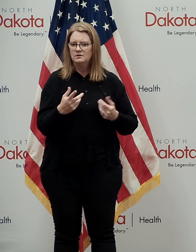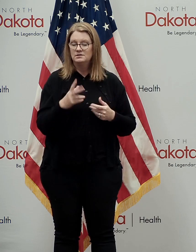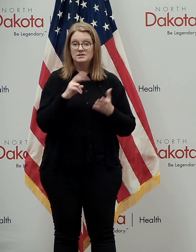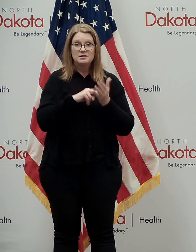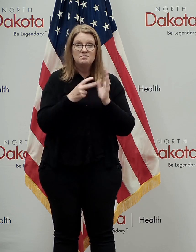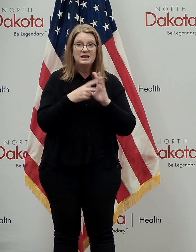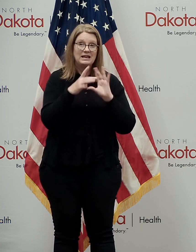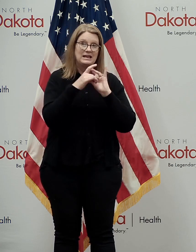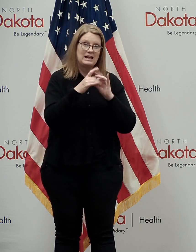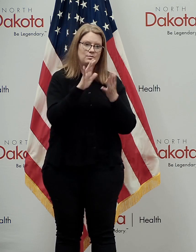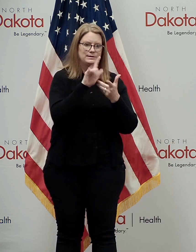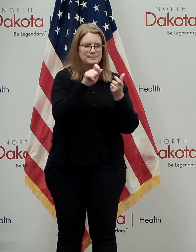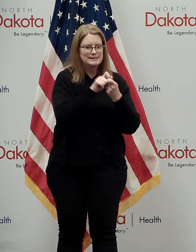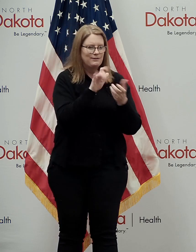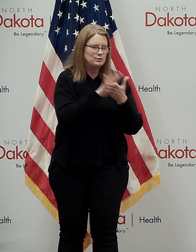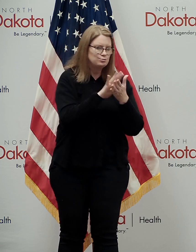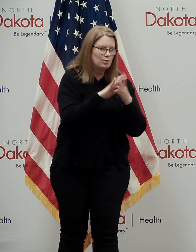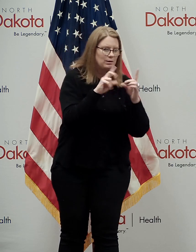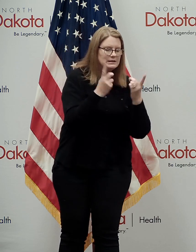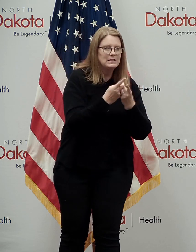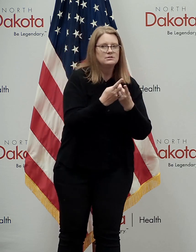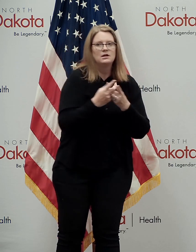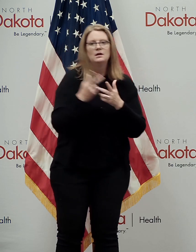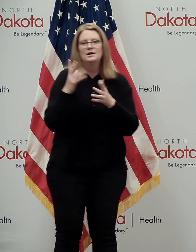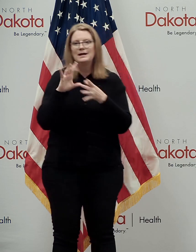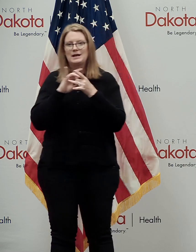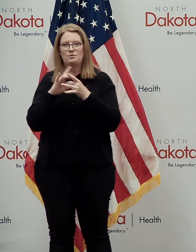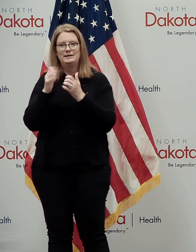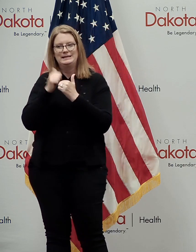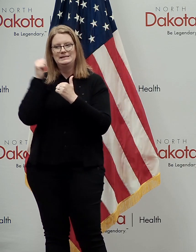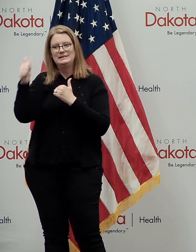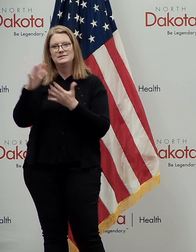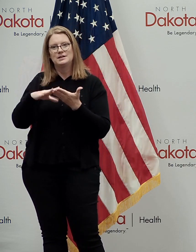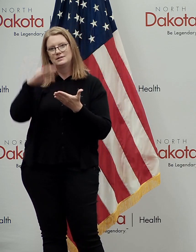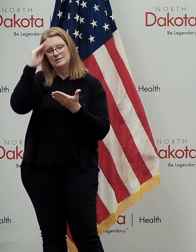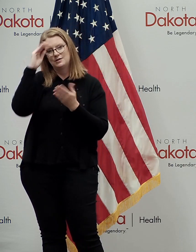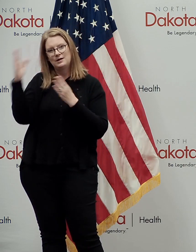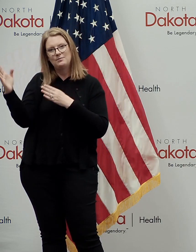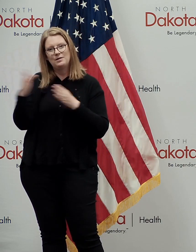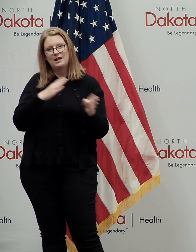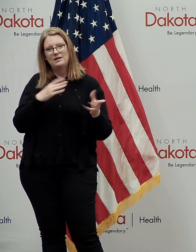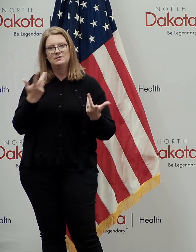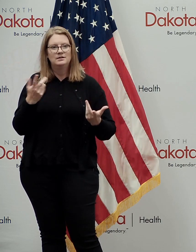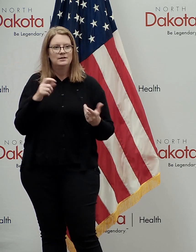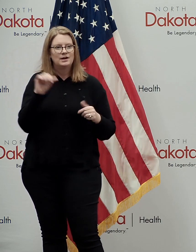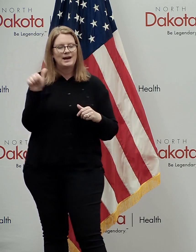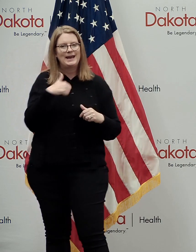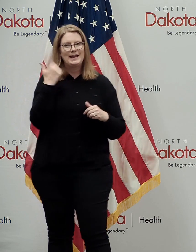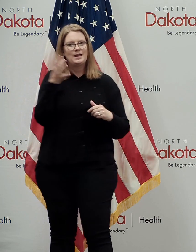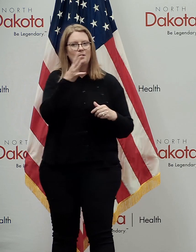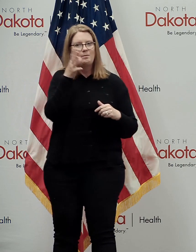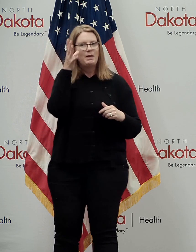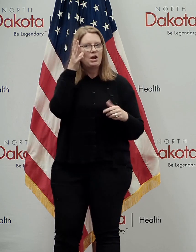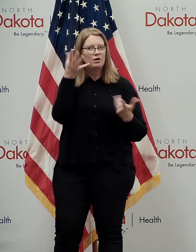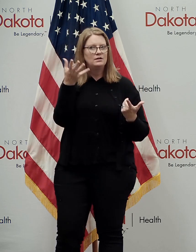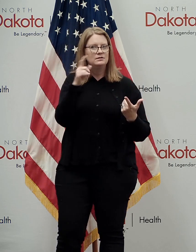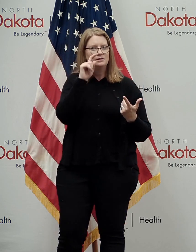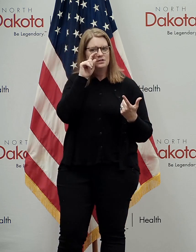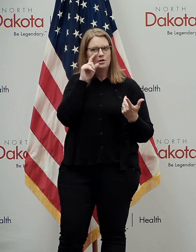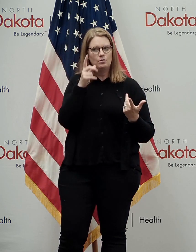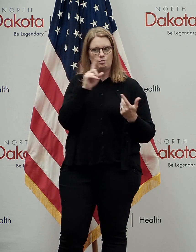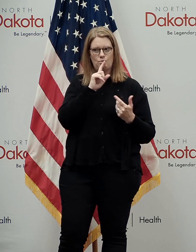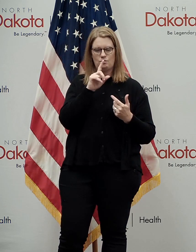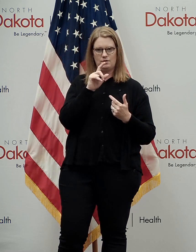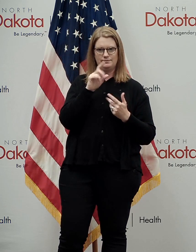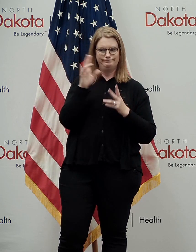connected with a school district, it doesn't need to be connected with a distance learning plan, but if any parent or any family member is out there that is interested